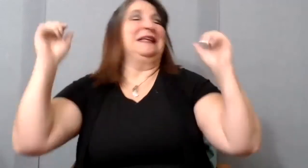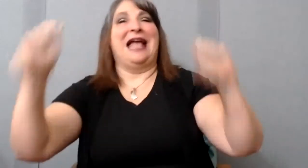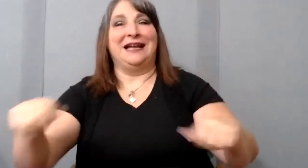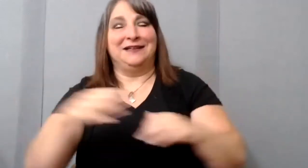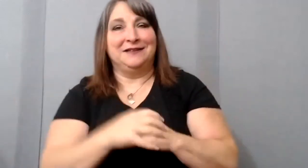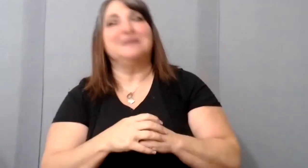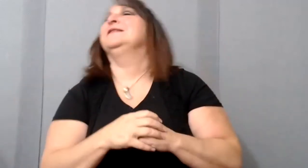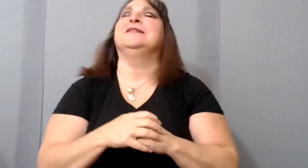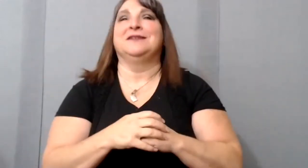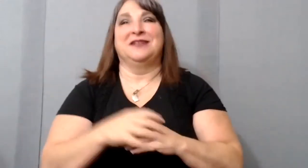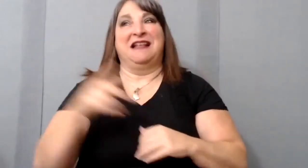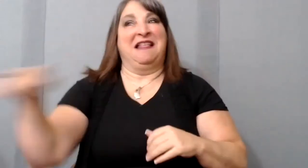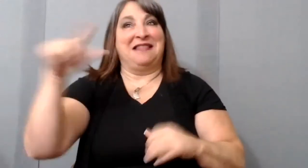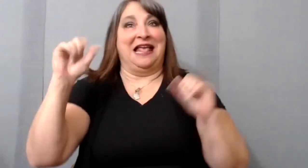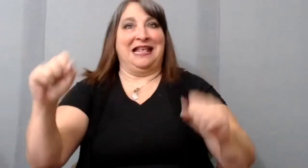run.